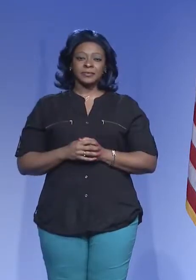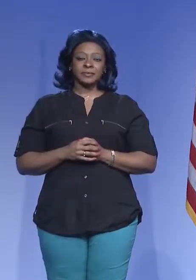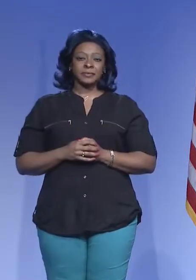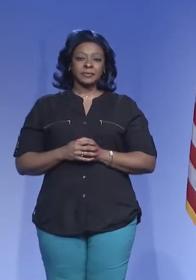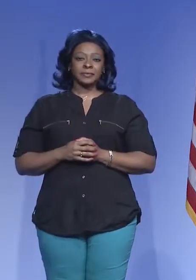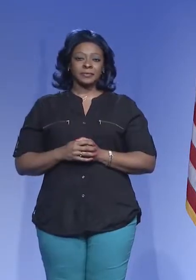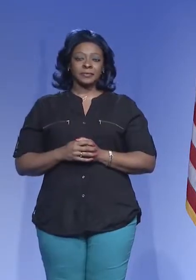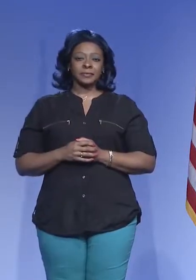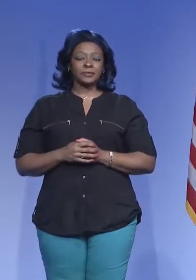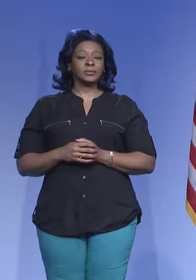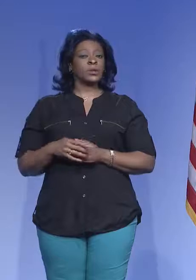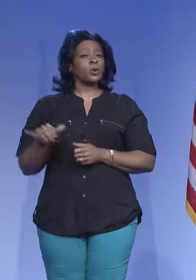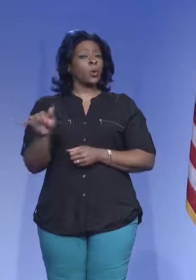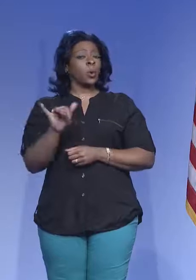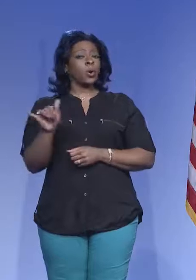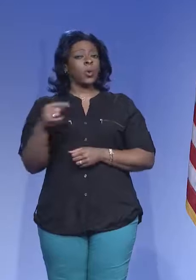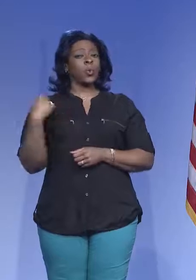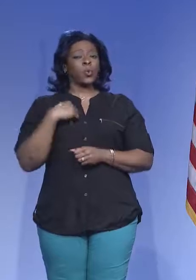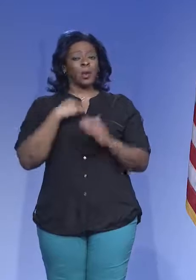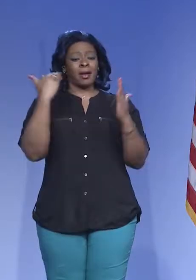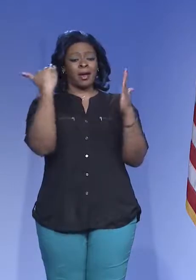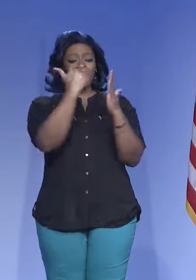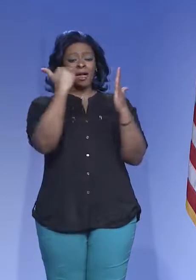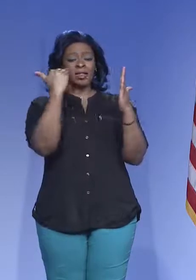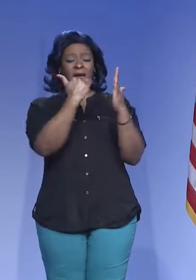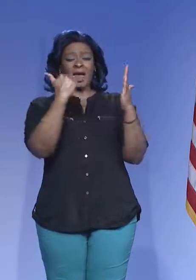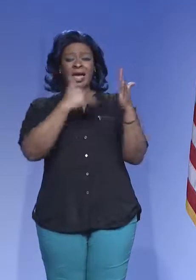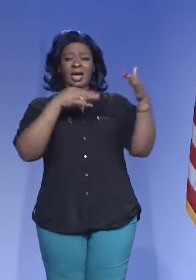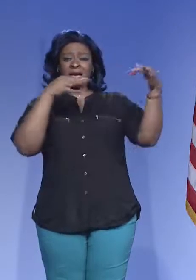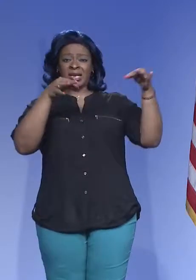And we also outline in it